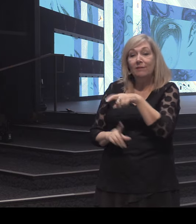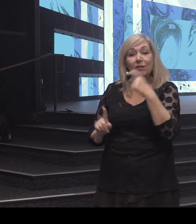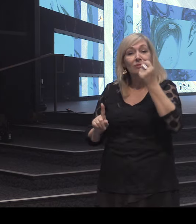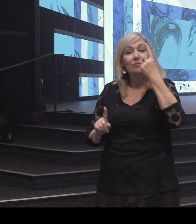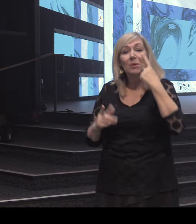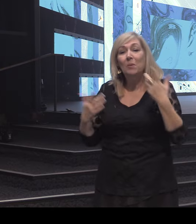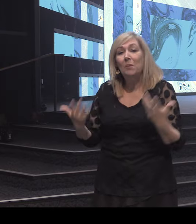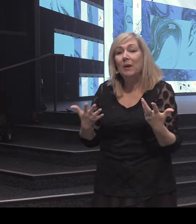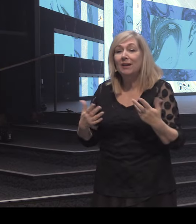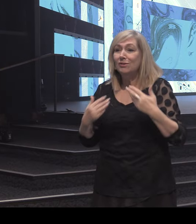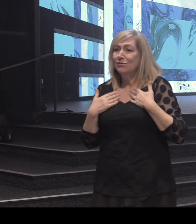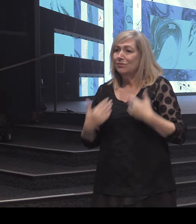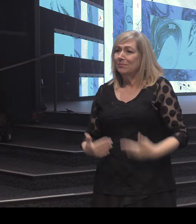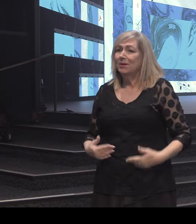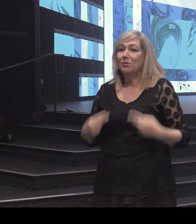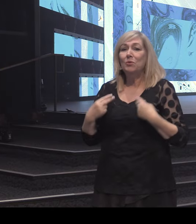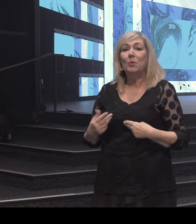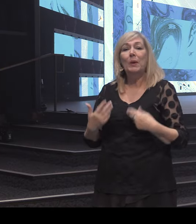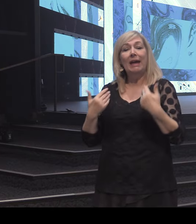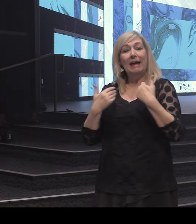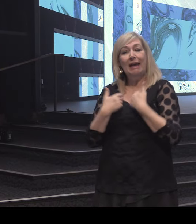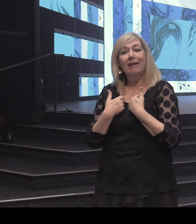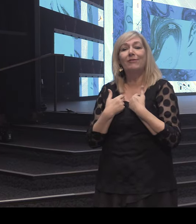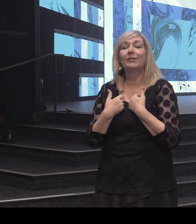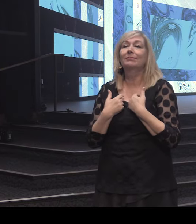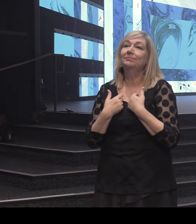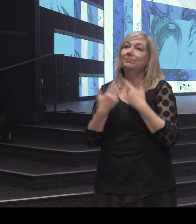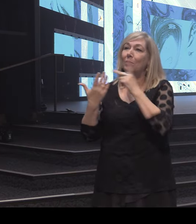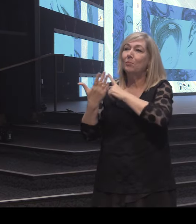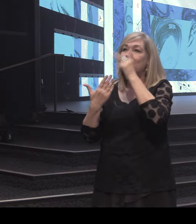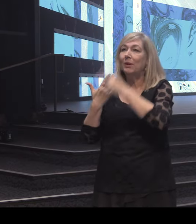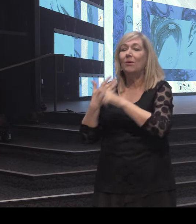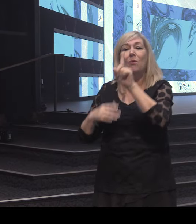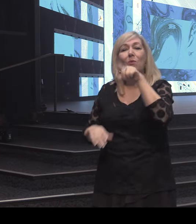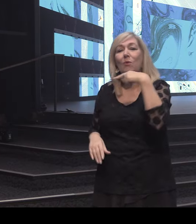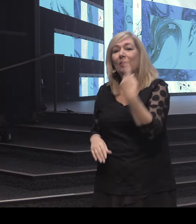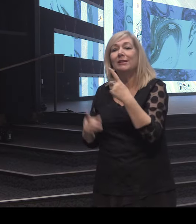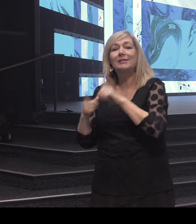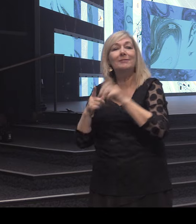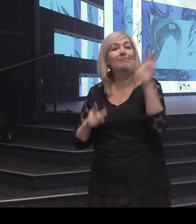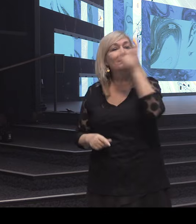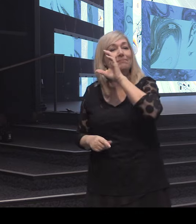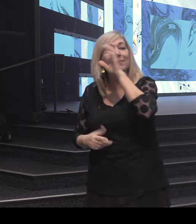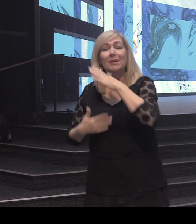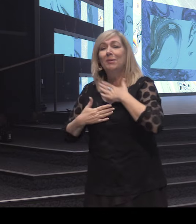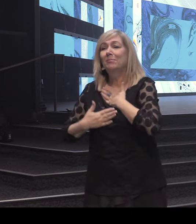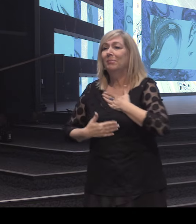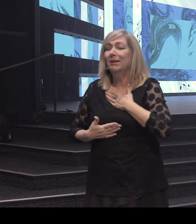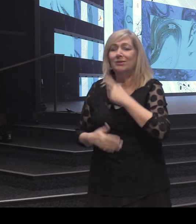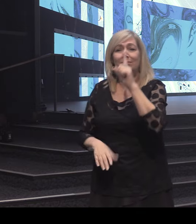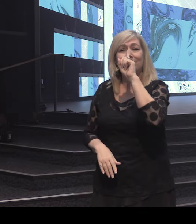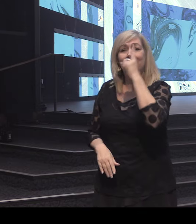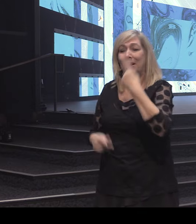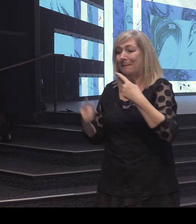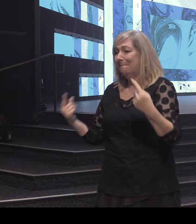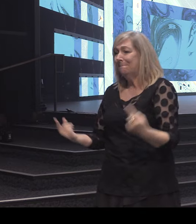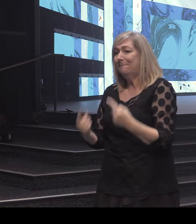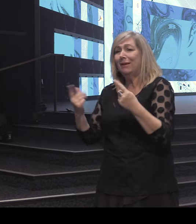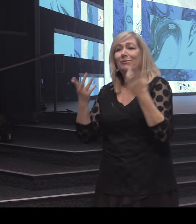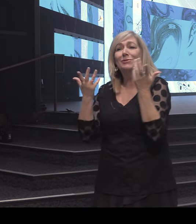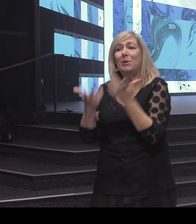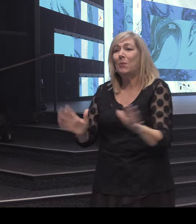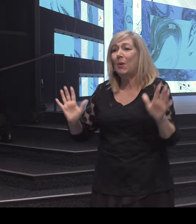the human body is programmed to seek pleasure and avoid pain. That's